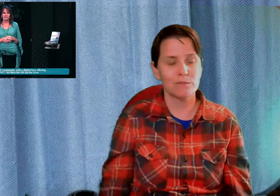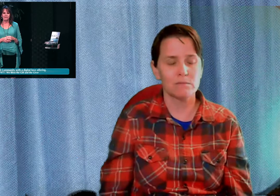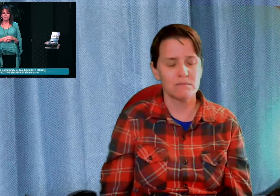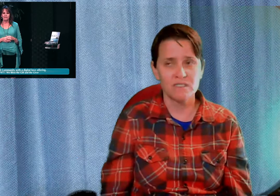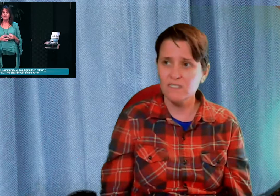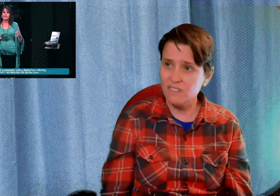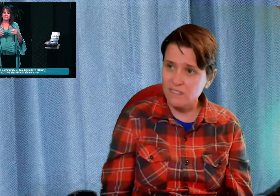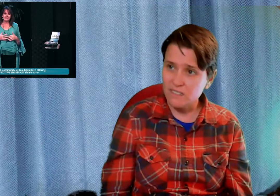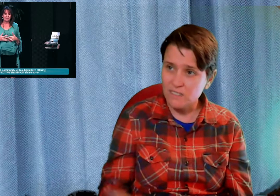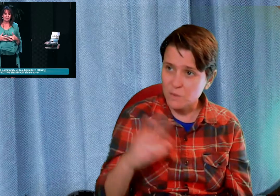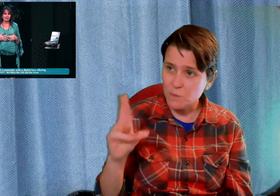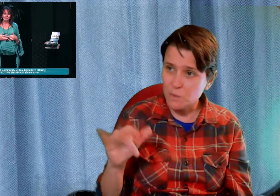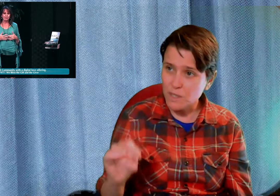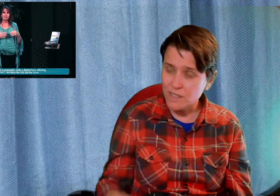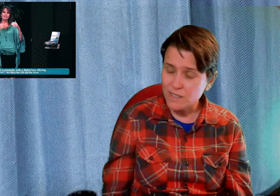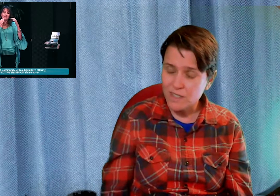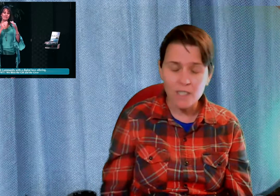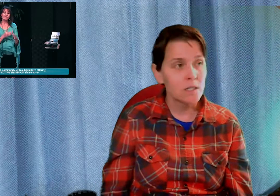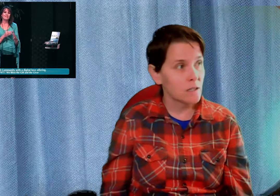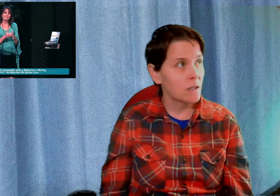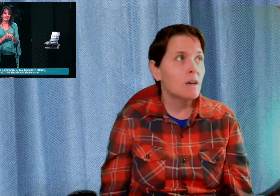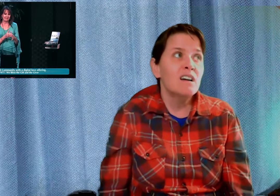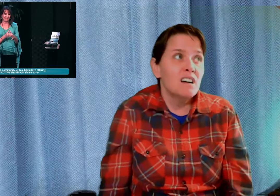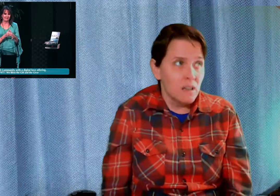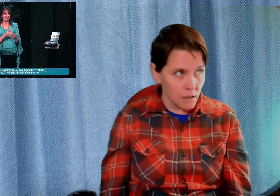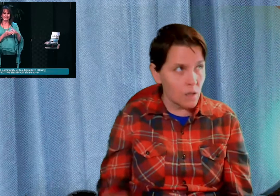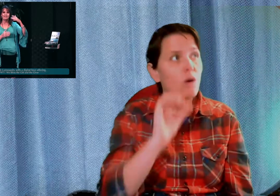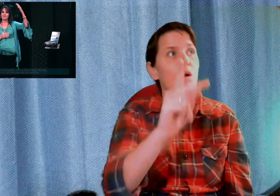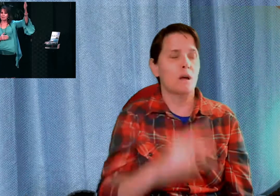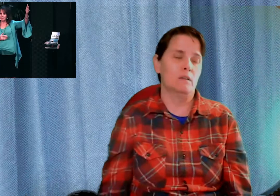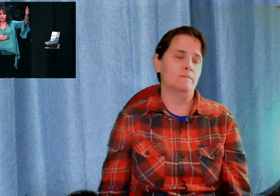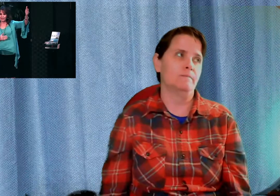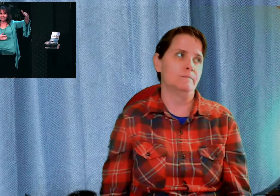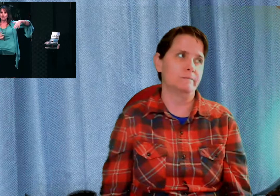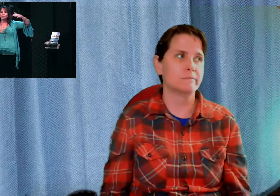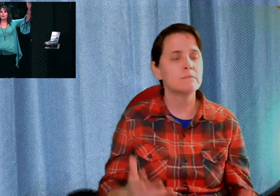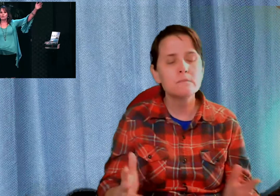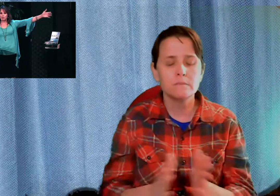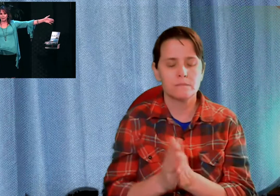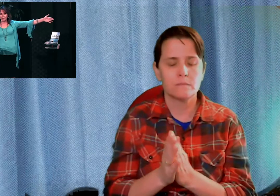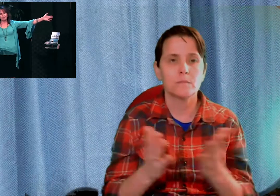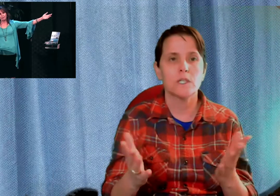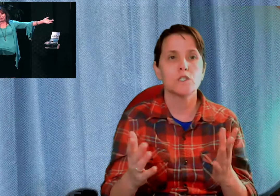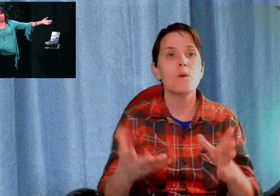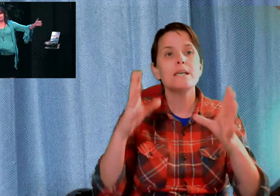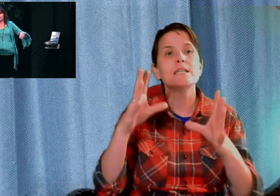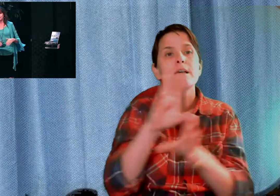do it." So he did it because he's investing in somebody who knows more than